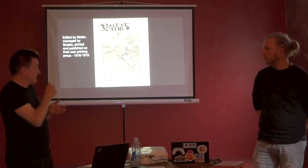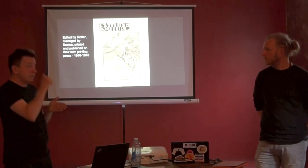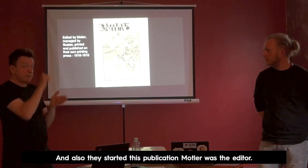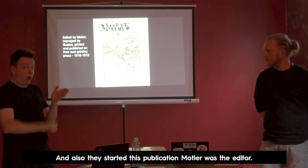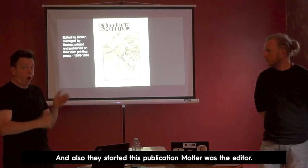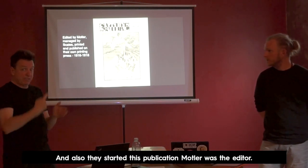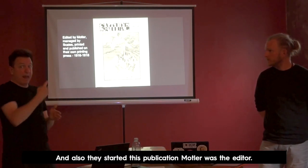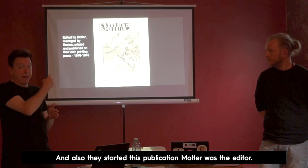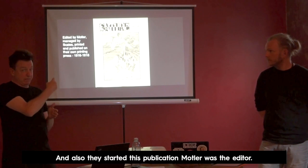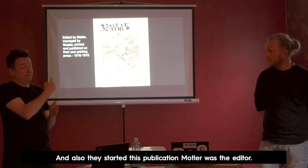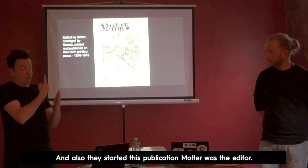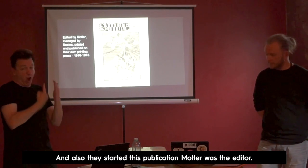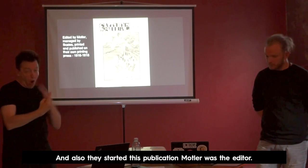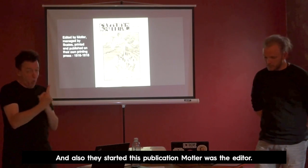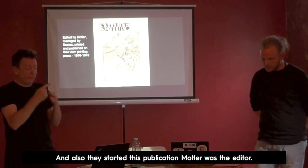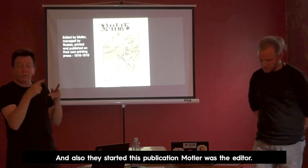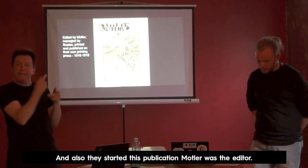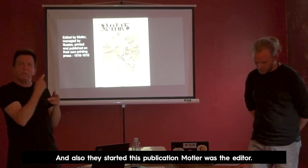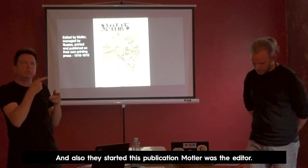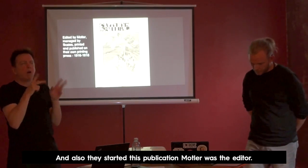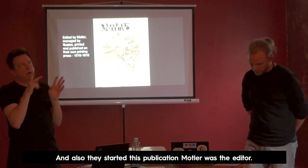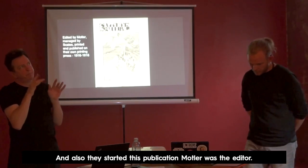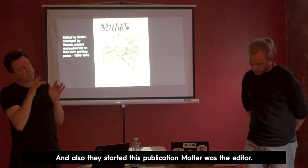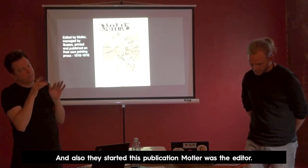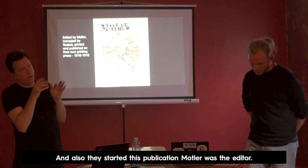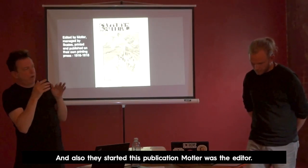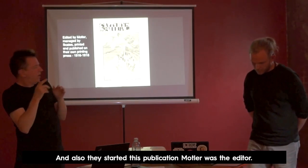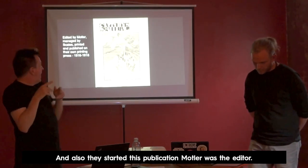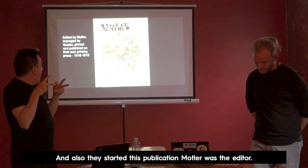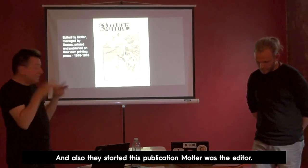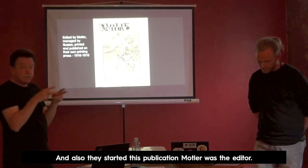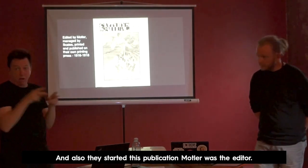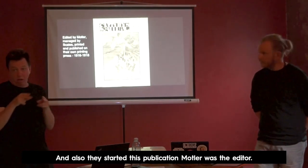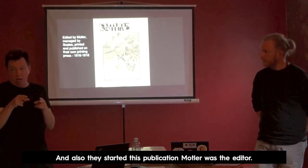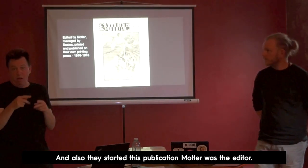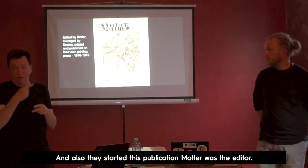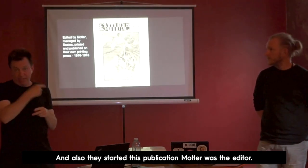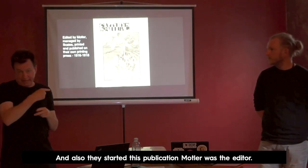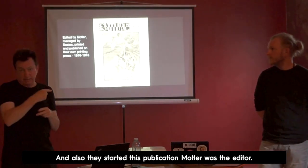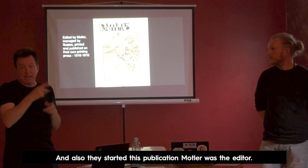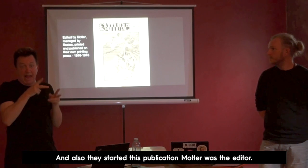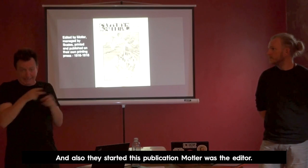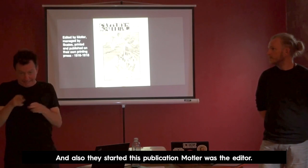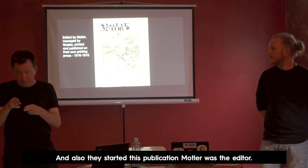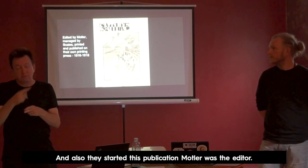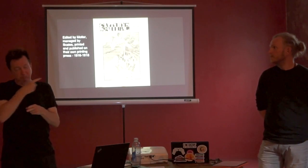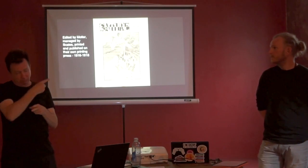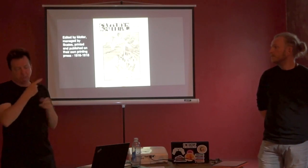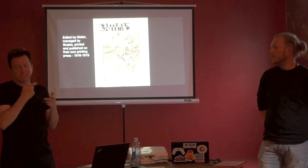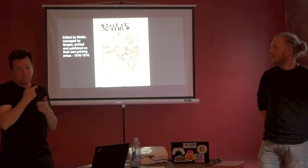And also they started this publication, they started as an